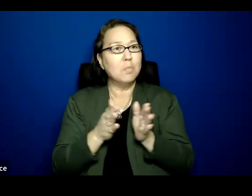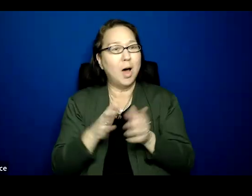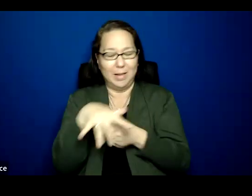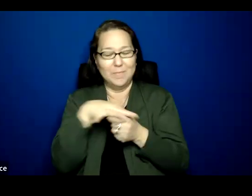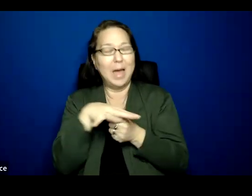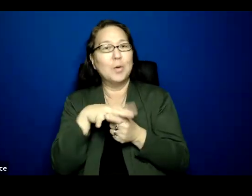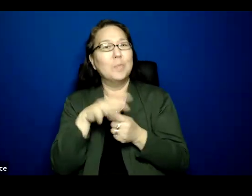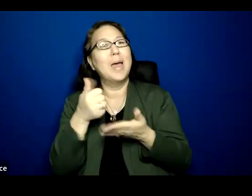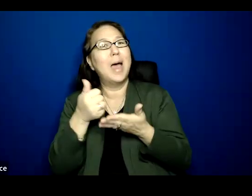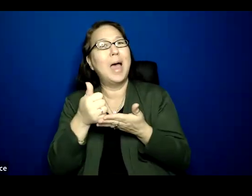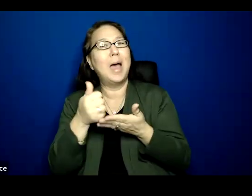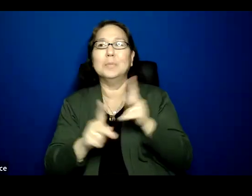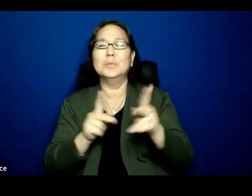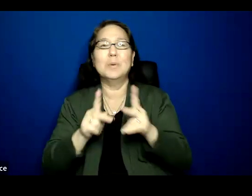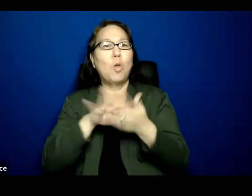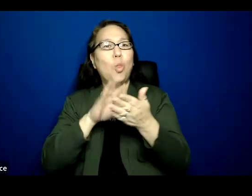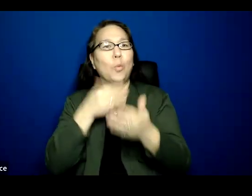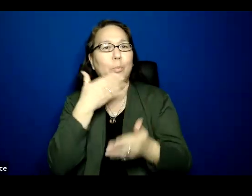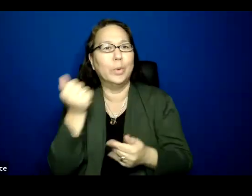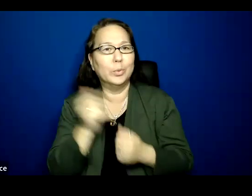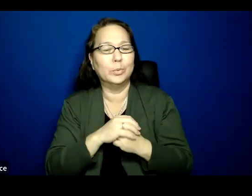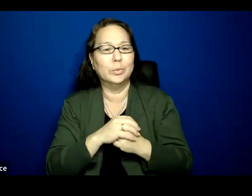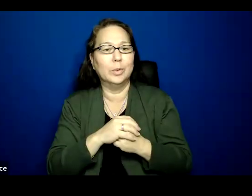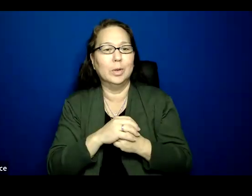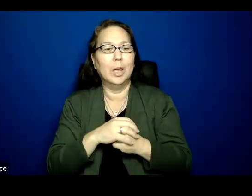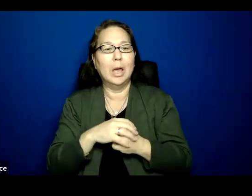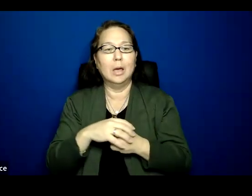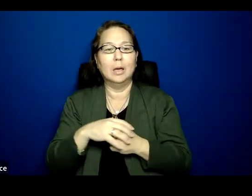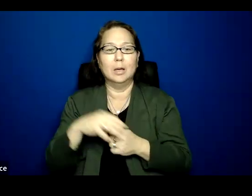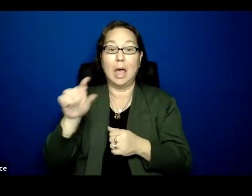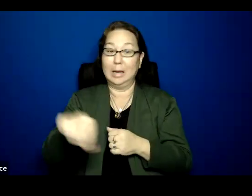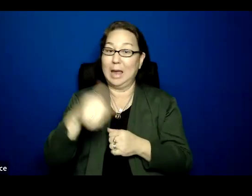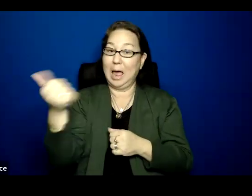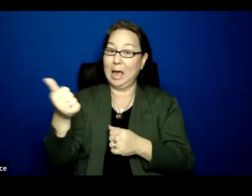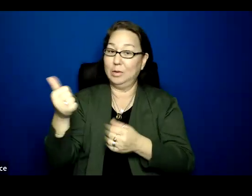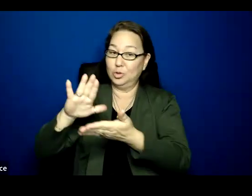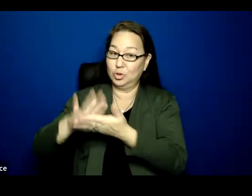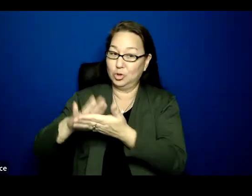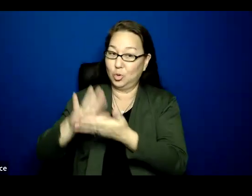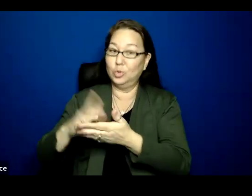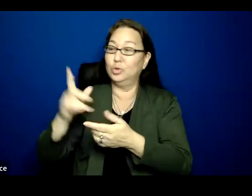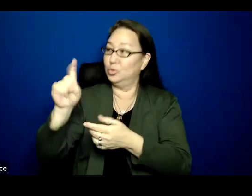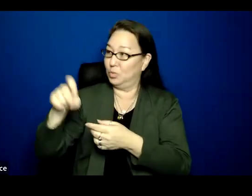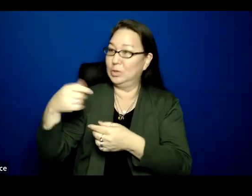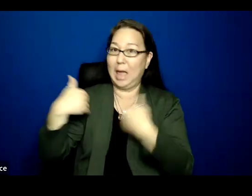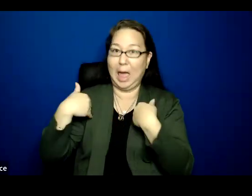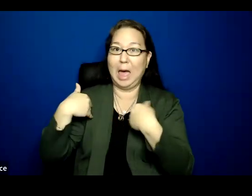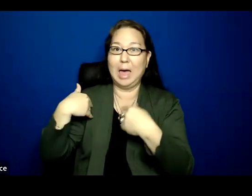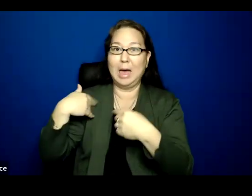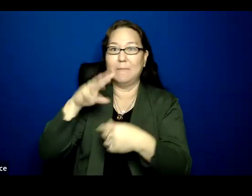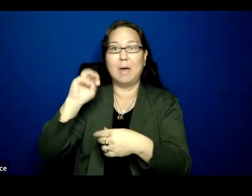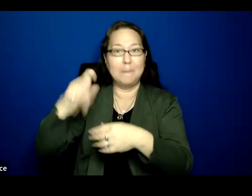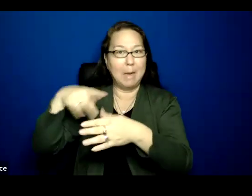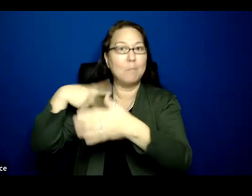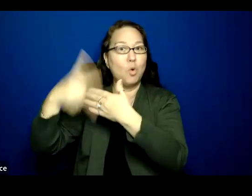students can actually learn. High schools are supposed to have alumni programs, but what about us? If our school closes, we lose the chance to ever go back to where we